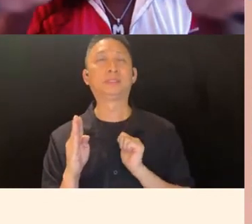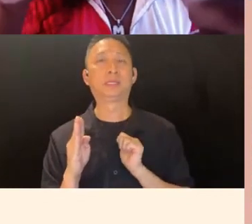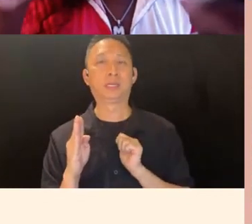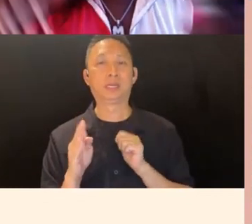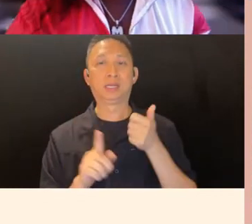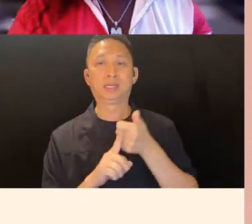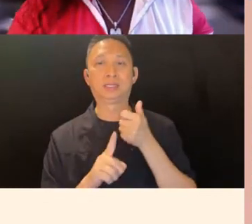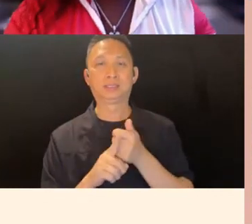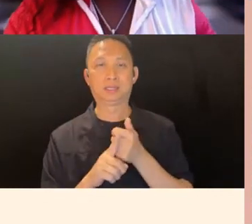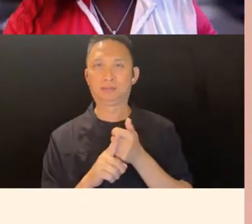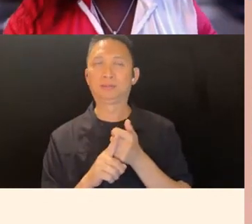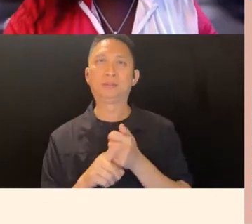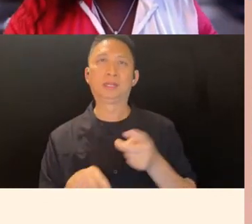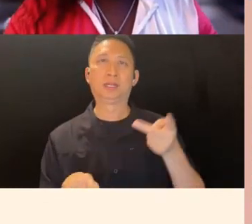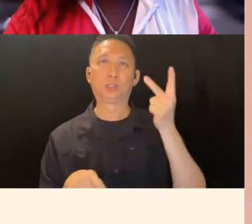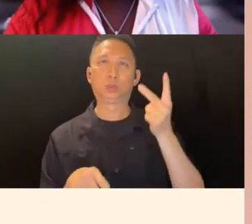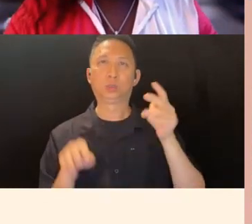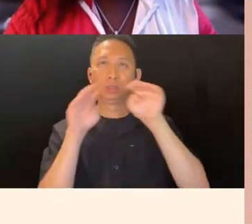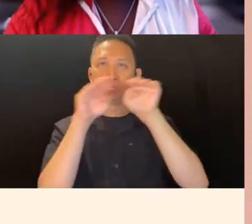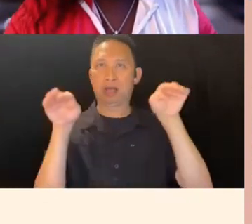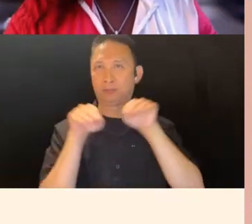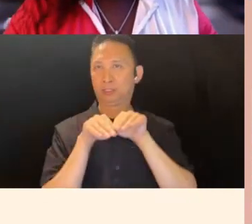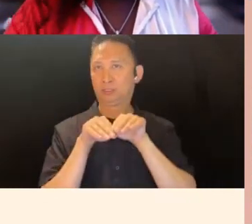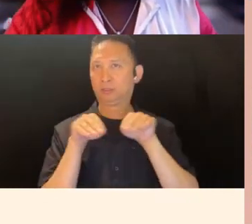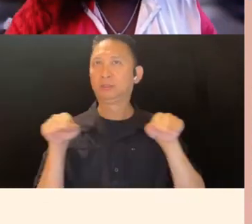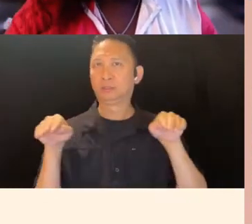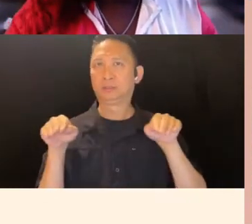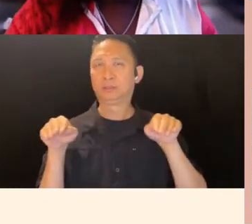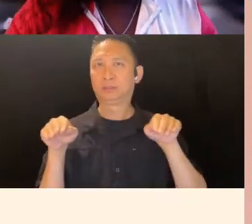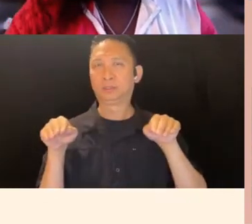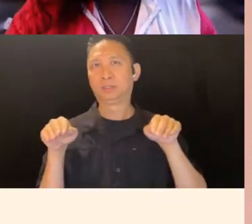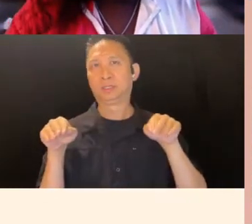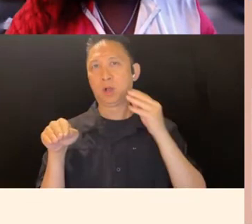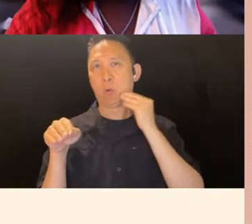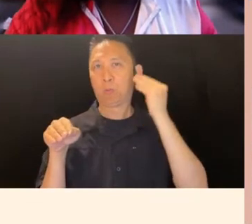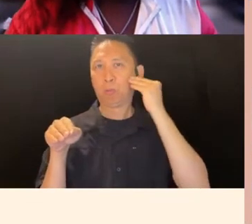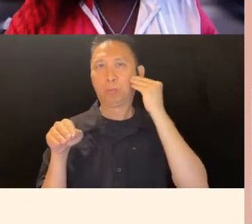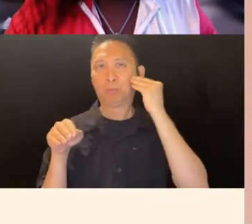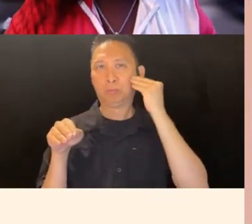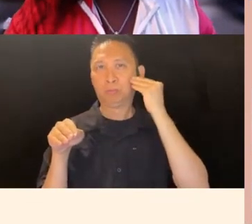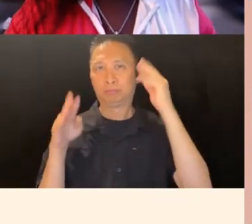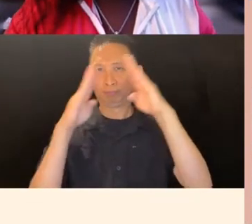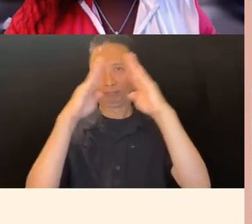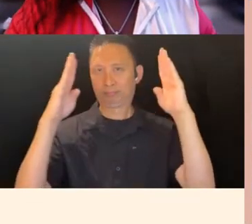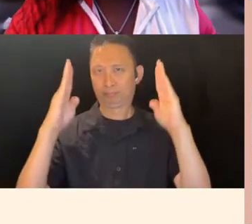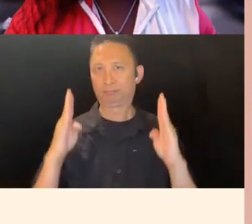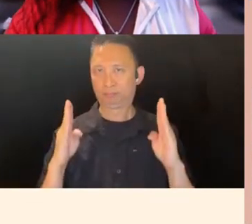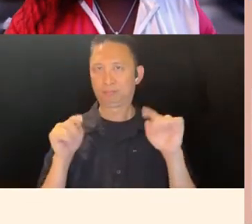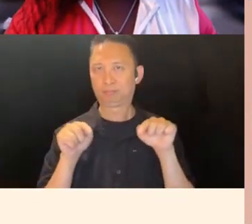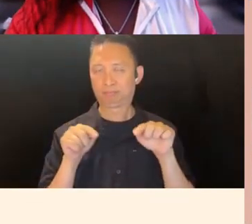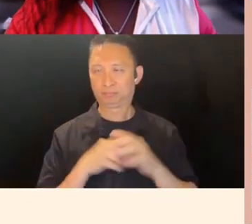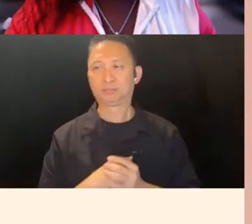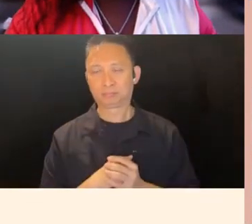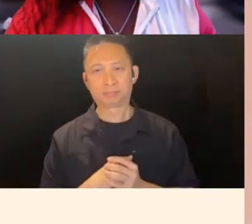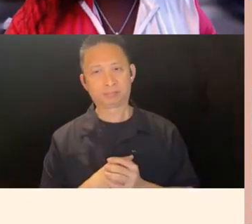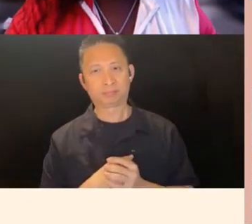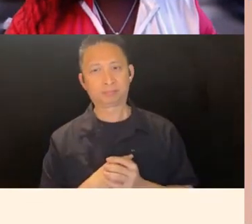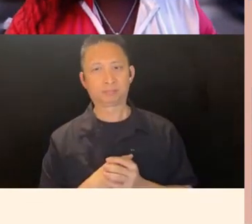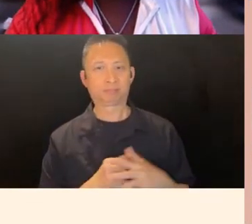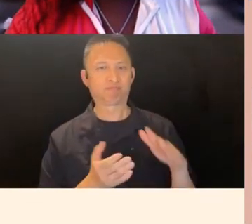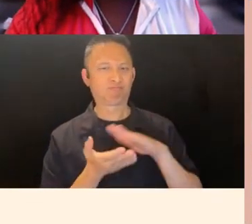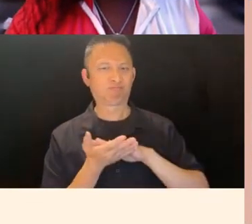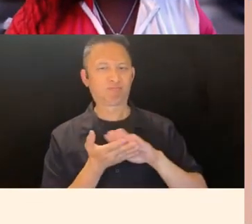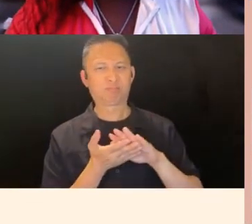dual level um, home that we are able to house